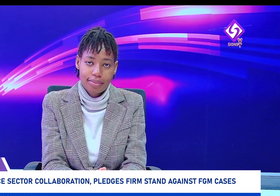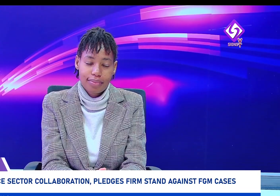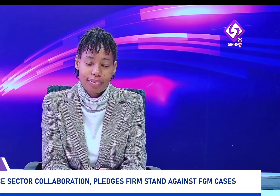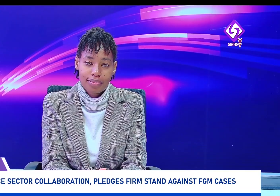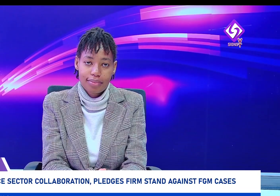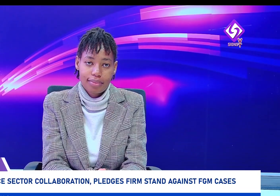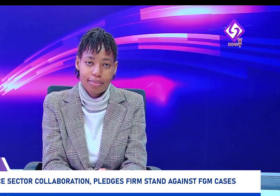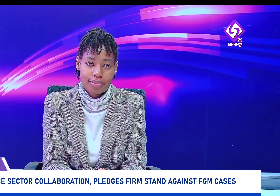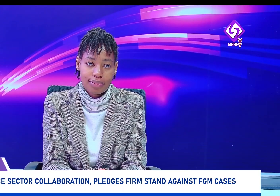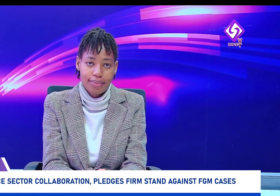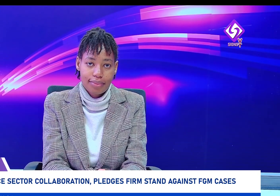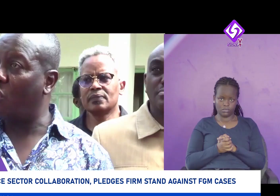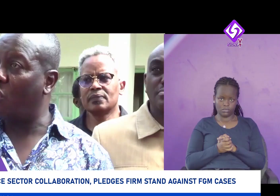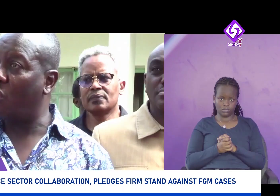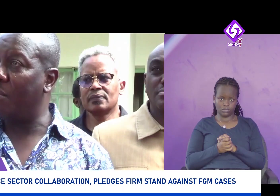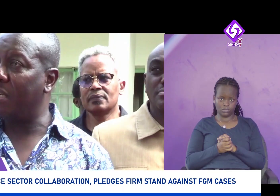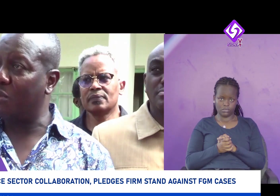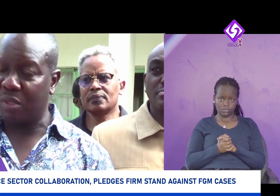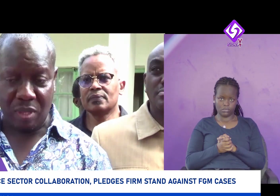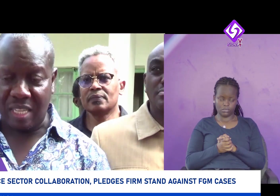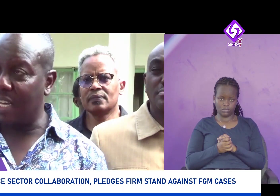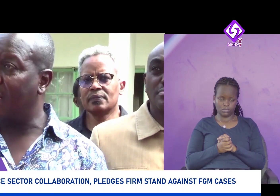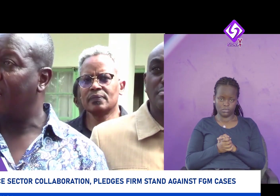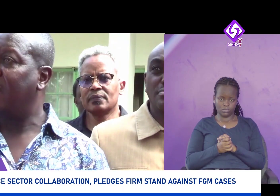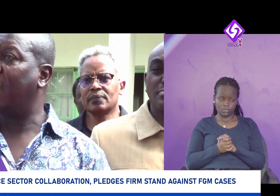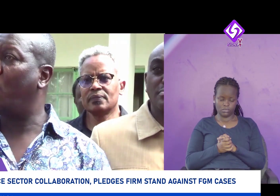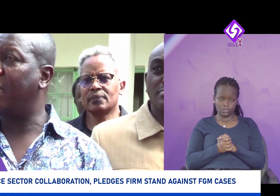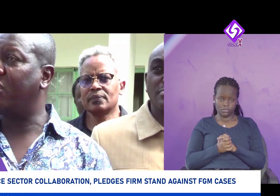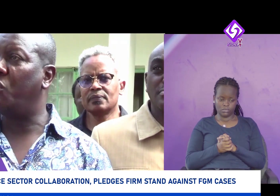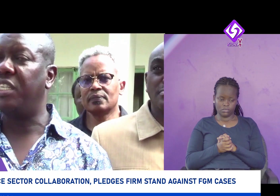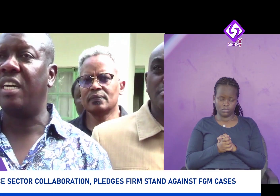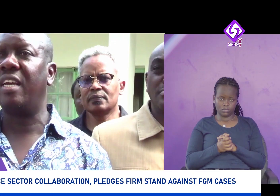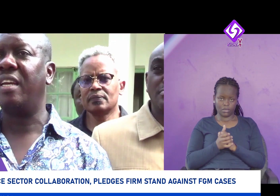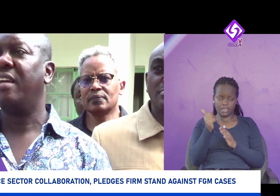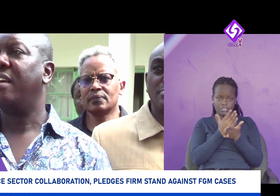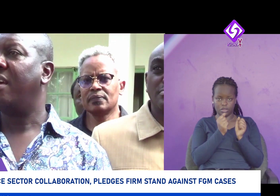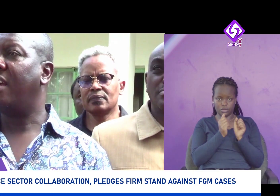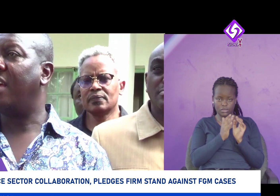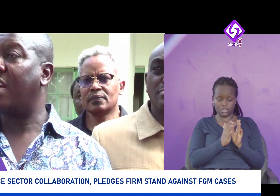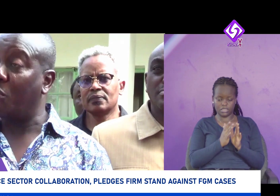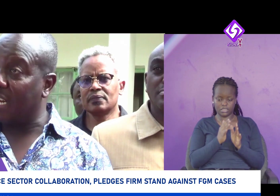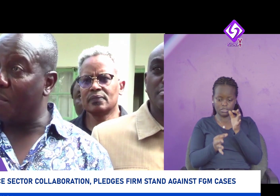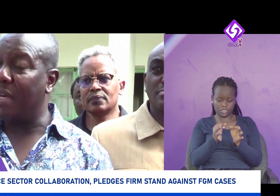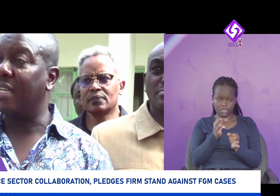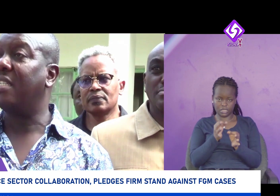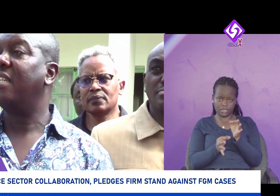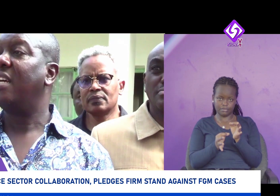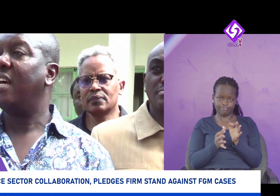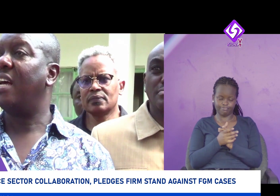respond. Called a meeting with other stakeholders, judiciary, county government,